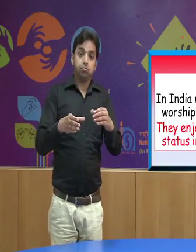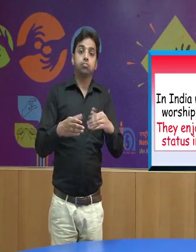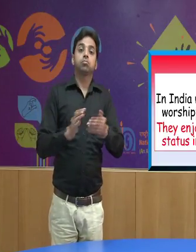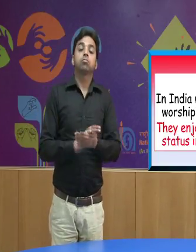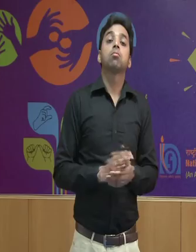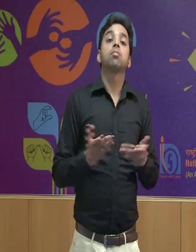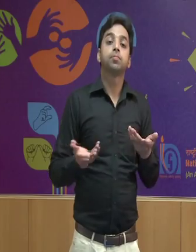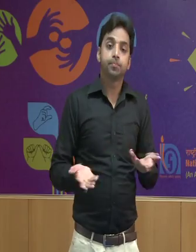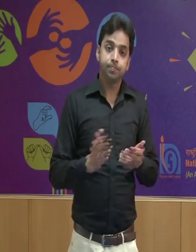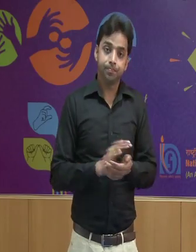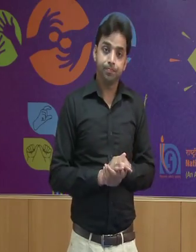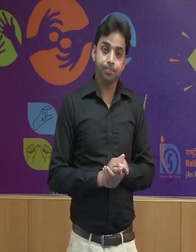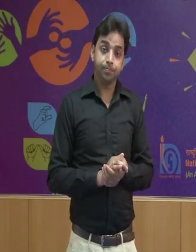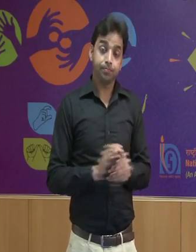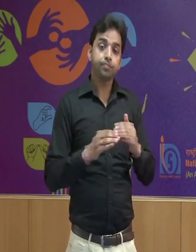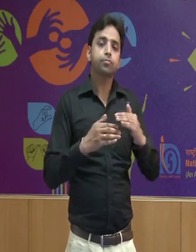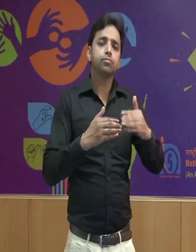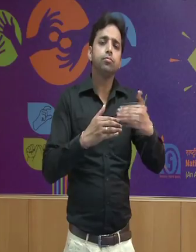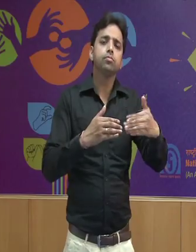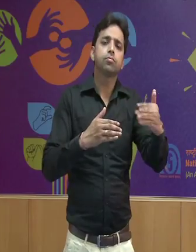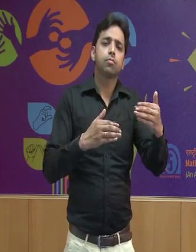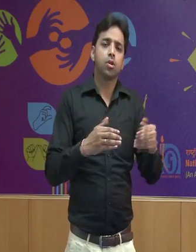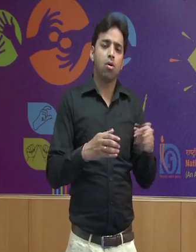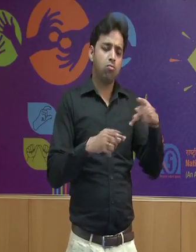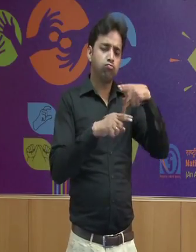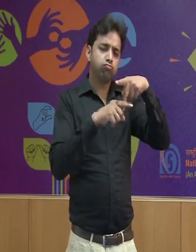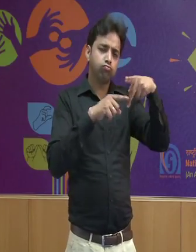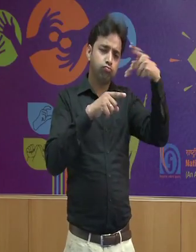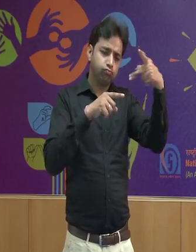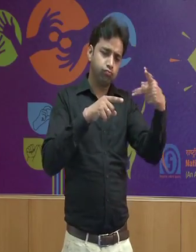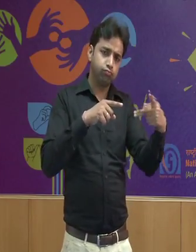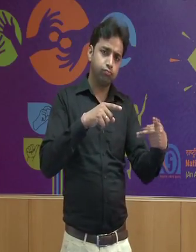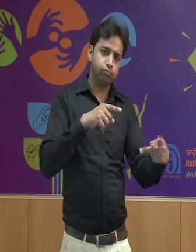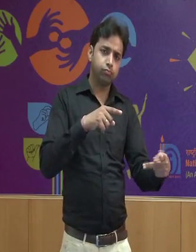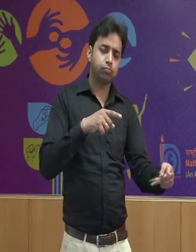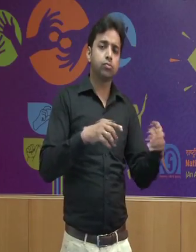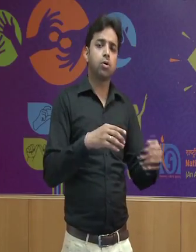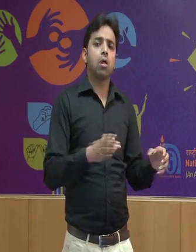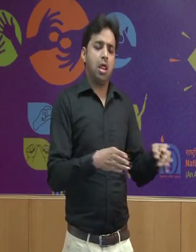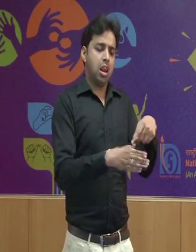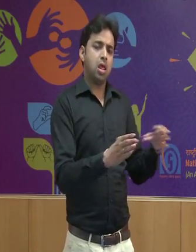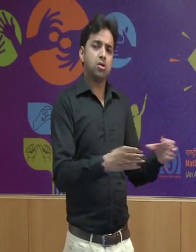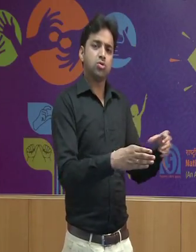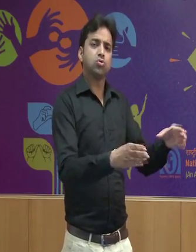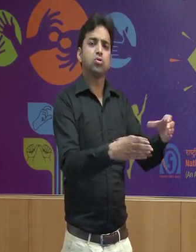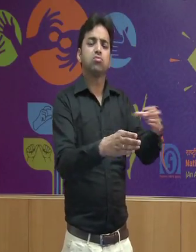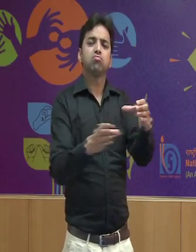However, later their position was lowered and many social evils like